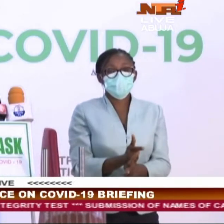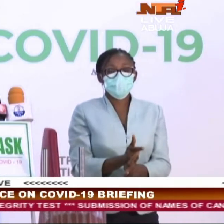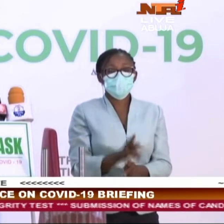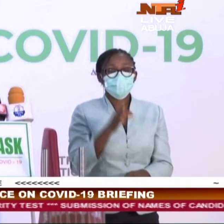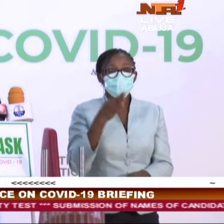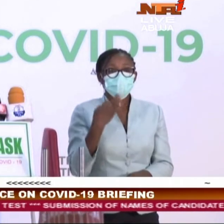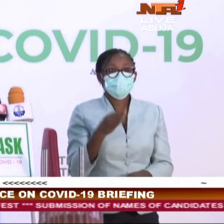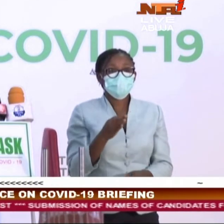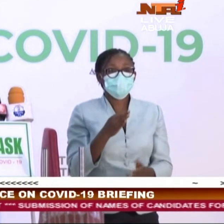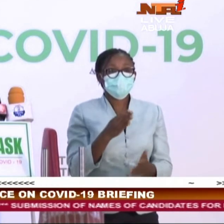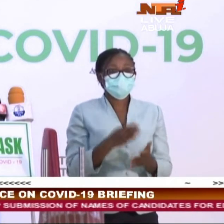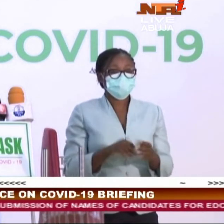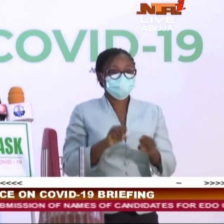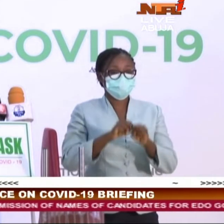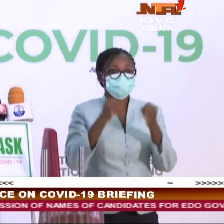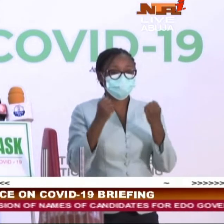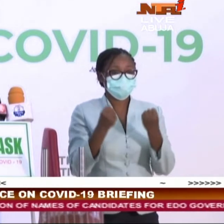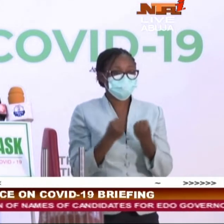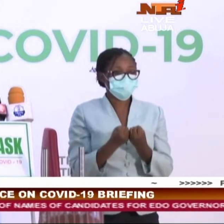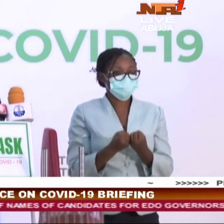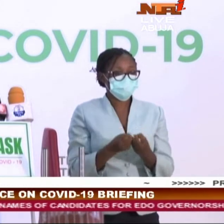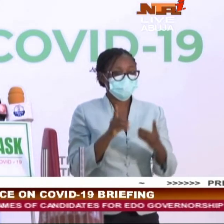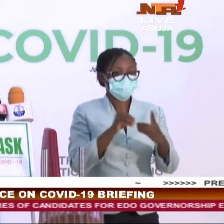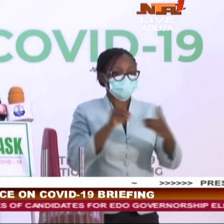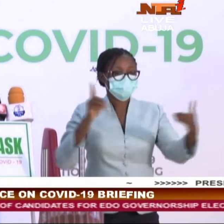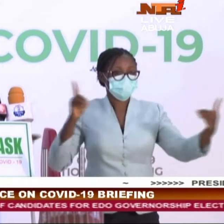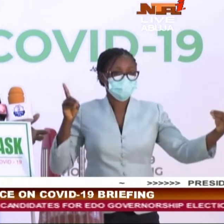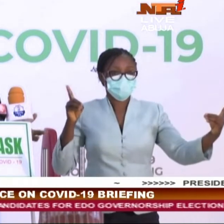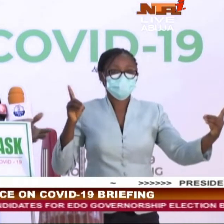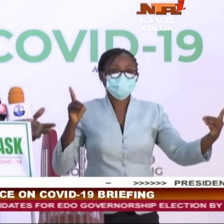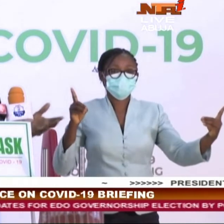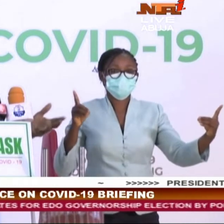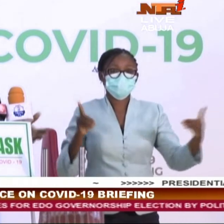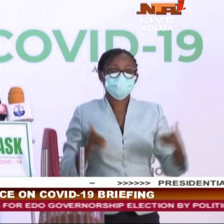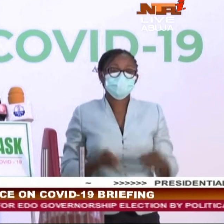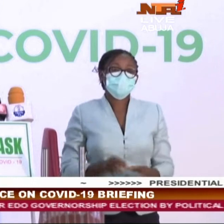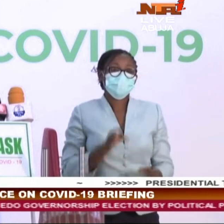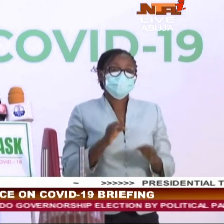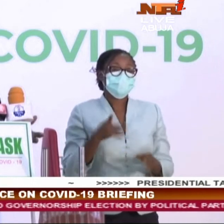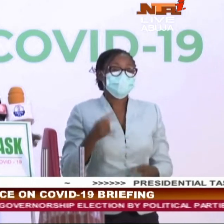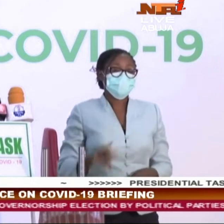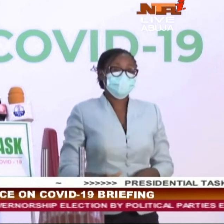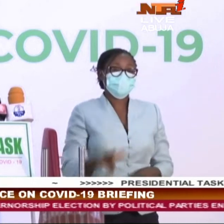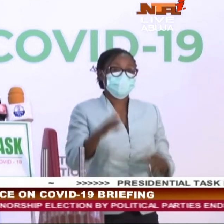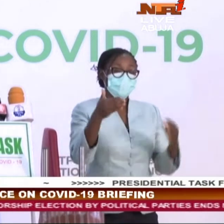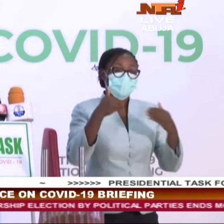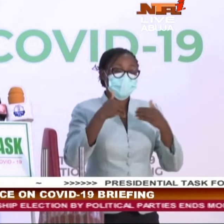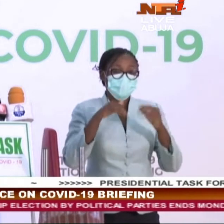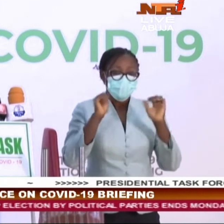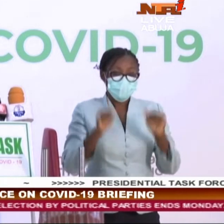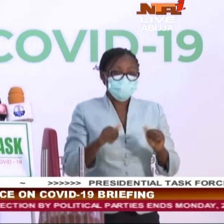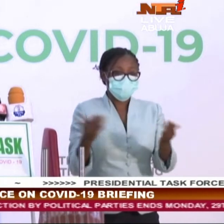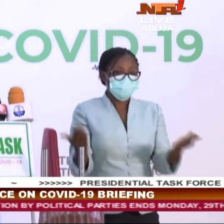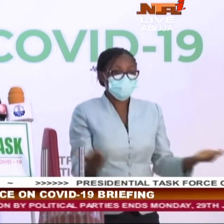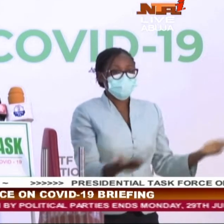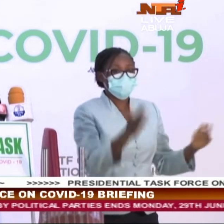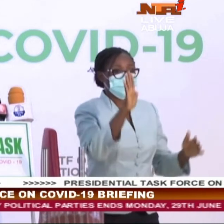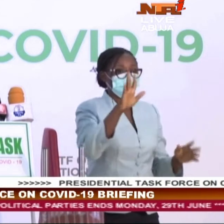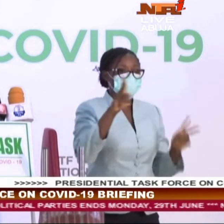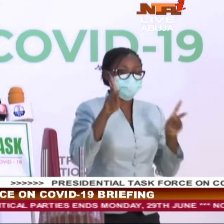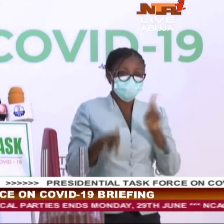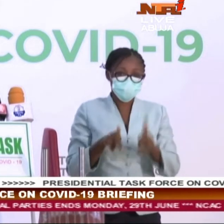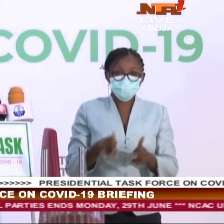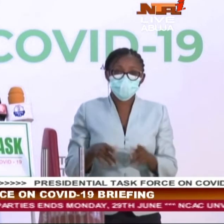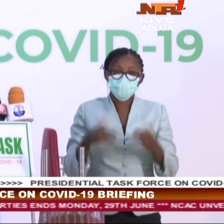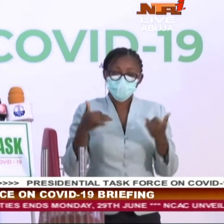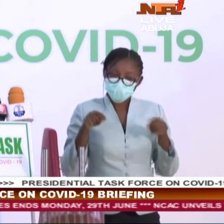some bit of social distancing on the aircrafts. If an aircraft has a capacity of 150 people, they might